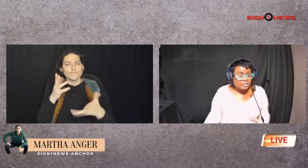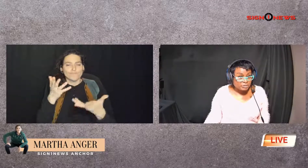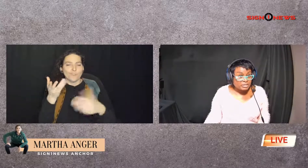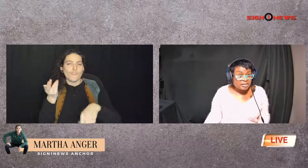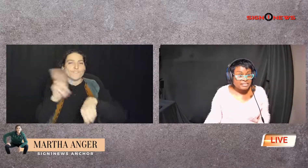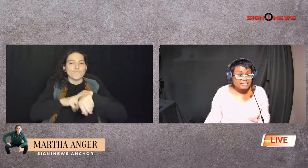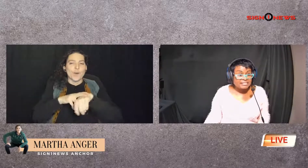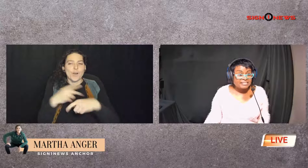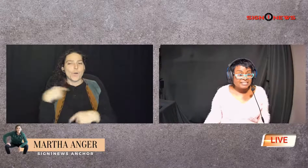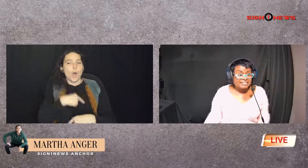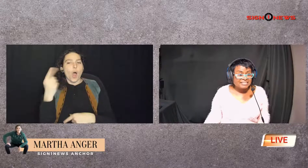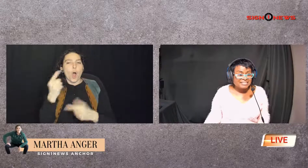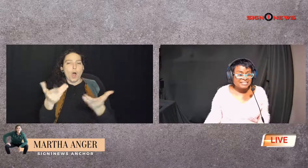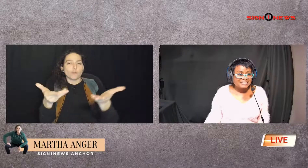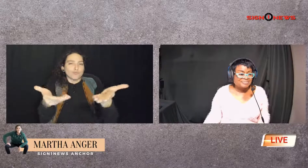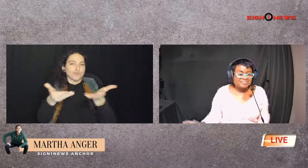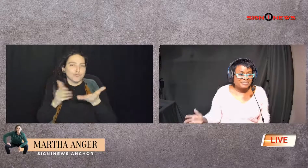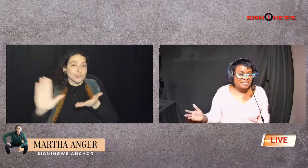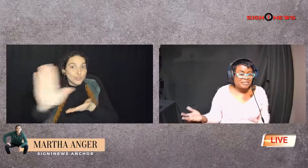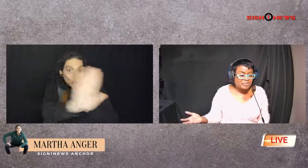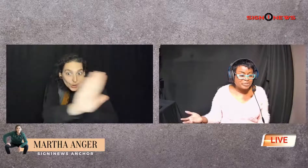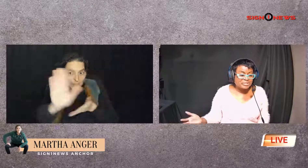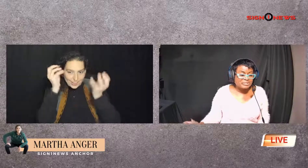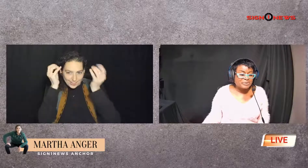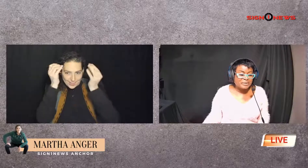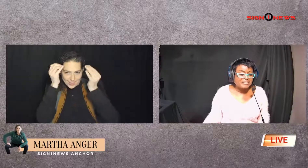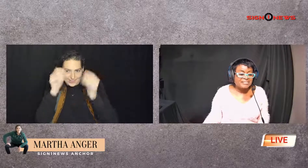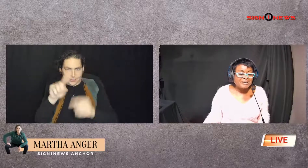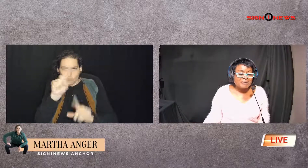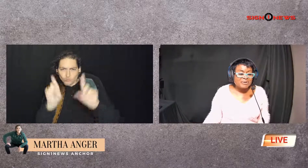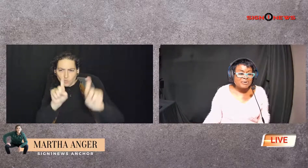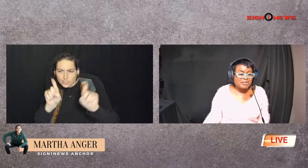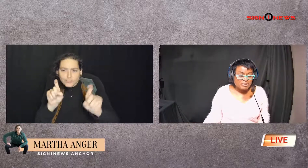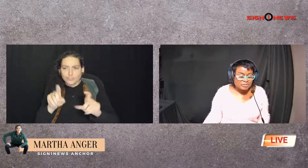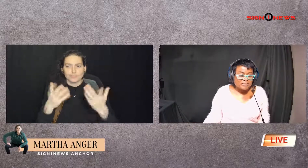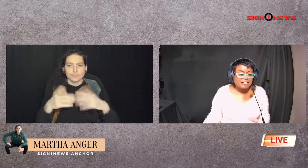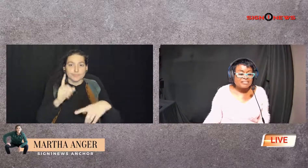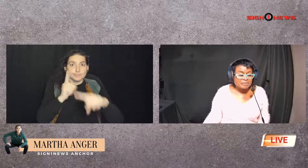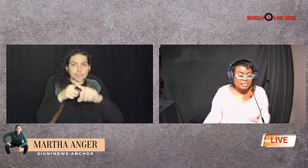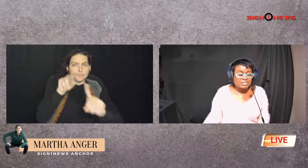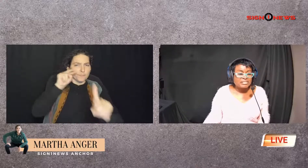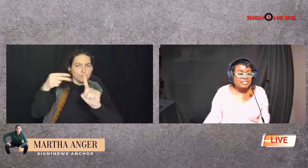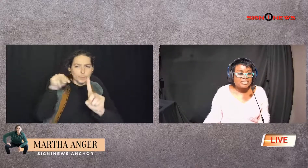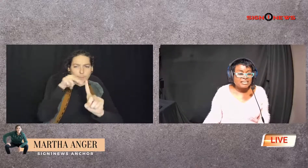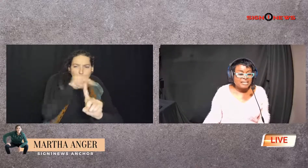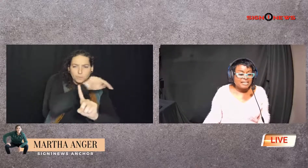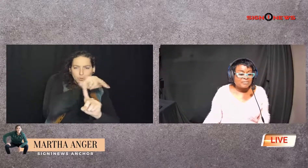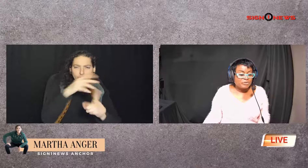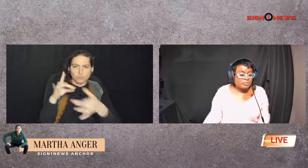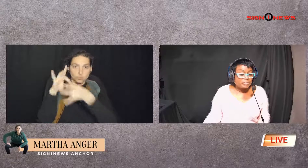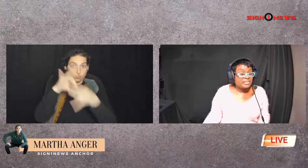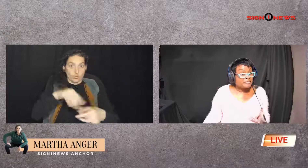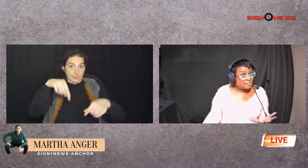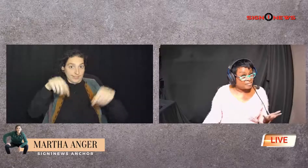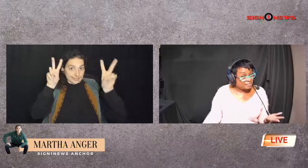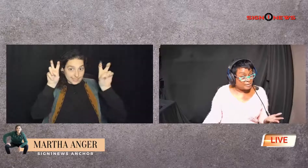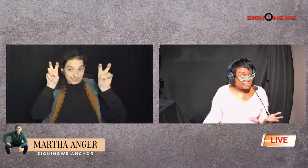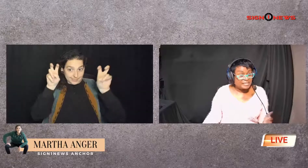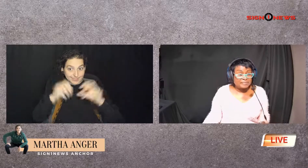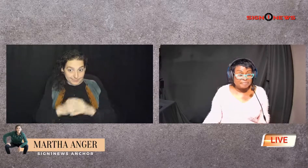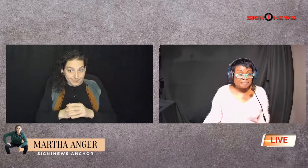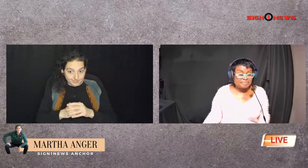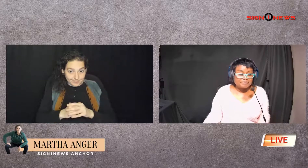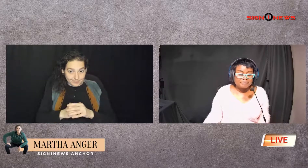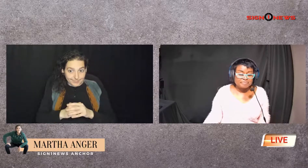She will share her thoughts. And of course, as always, we welcome your thoughts, questions, and viewpoints on